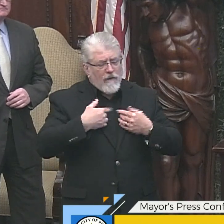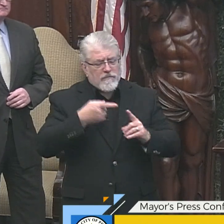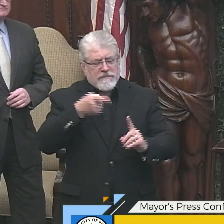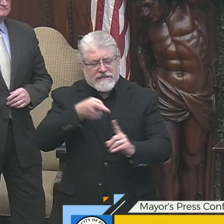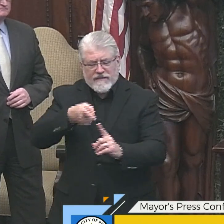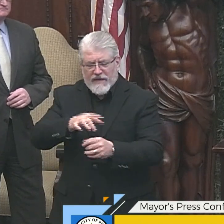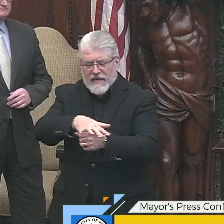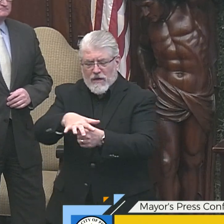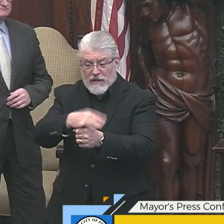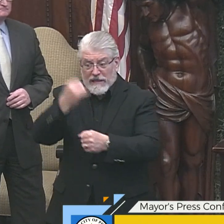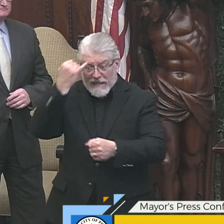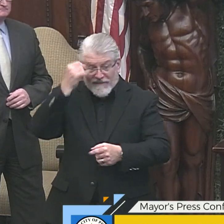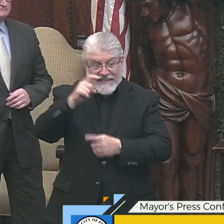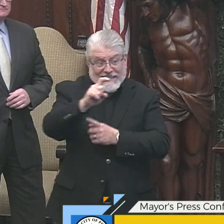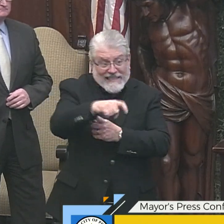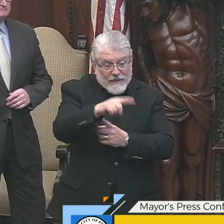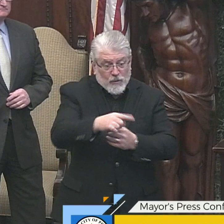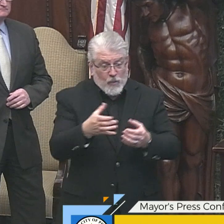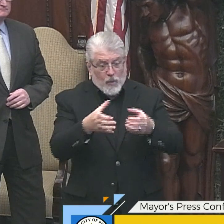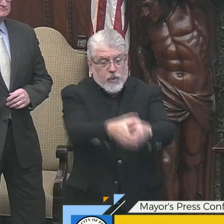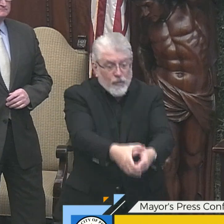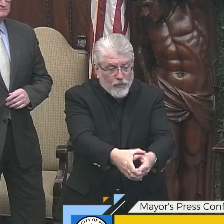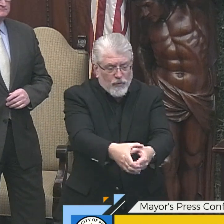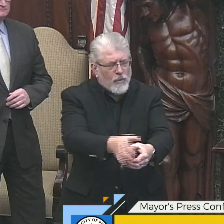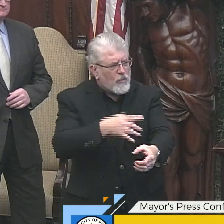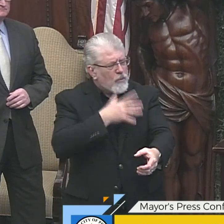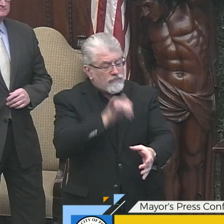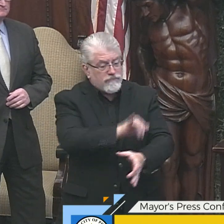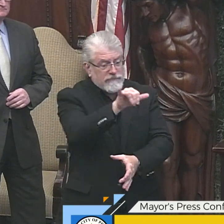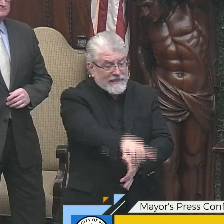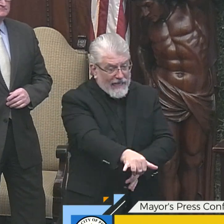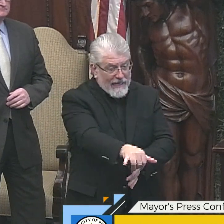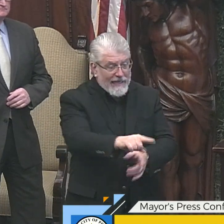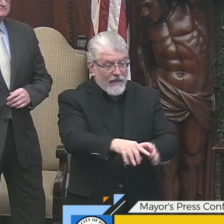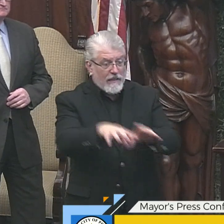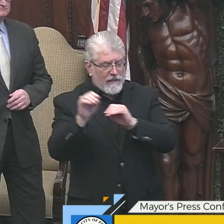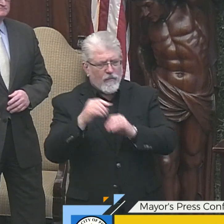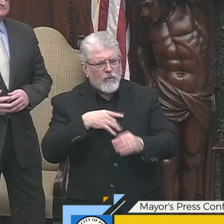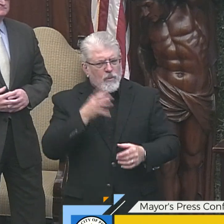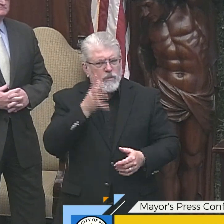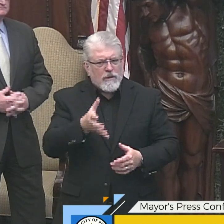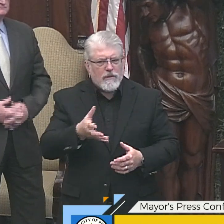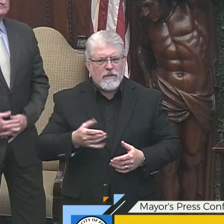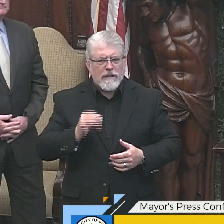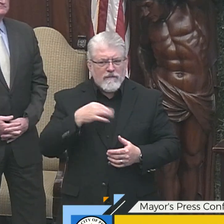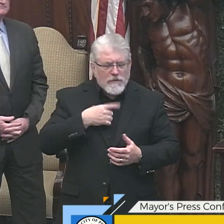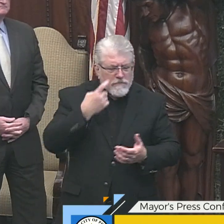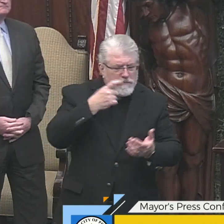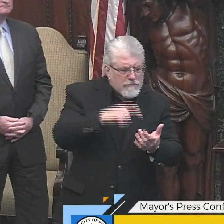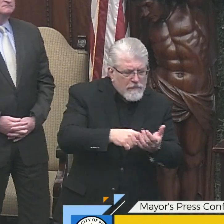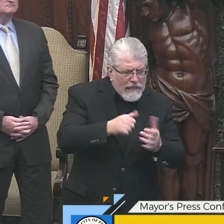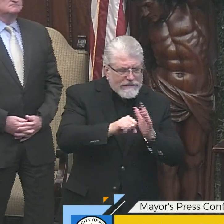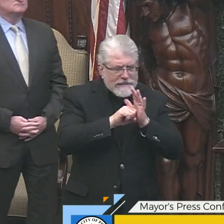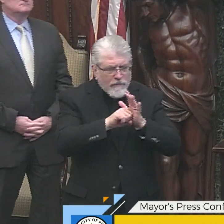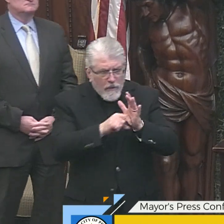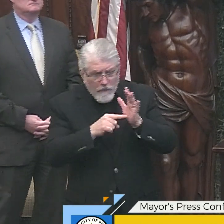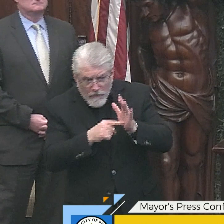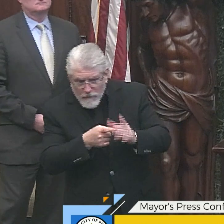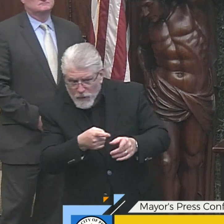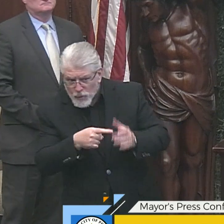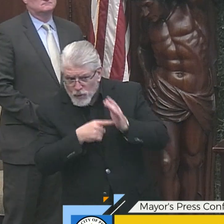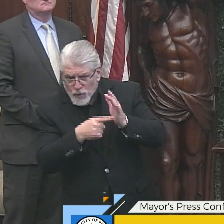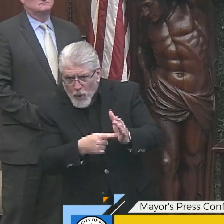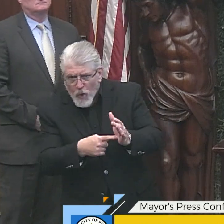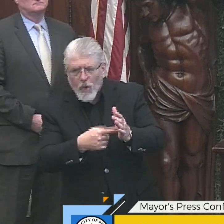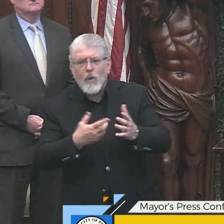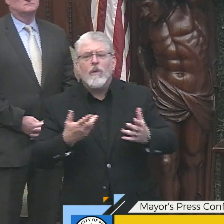symptoms or come in with an acknowledgement that they've been exposed to the virus. So we're prepared in that